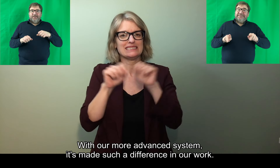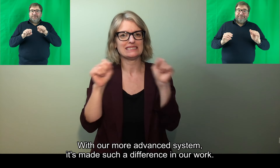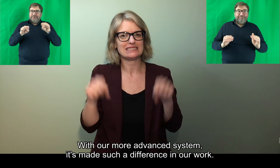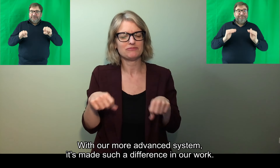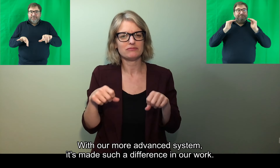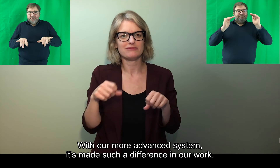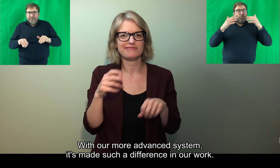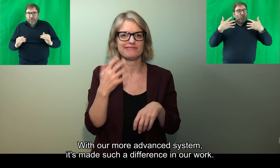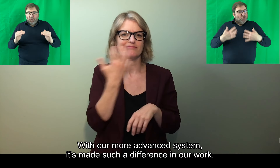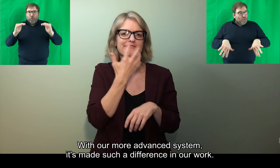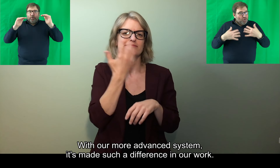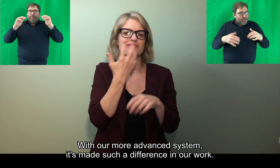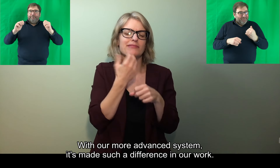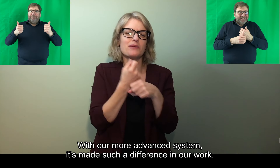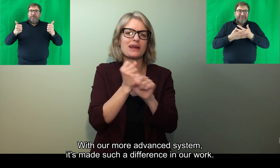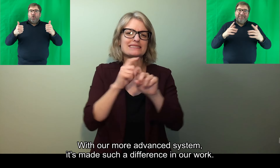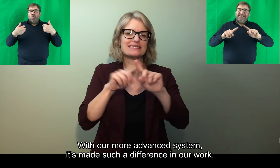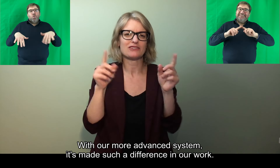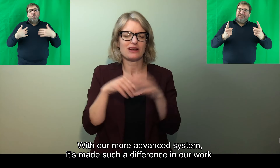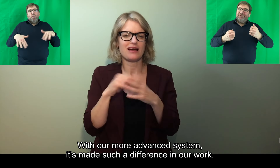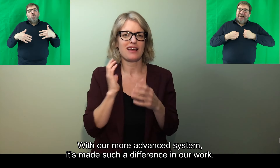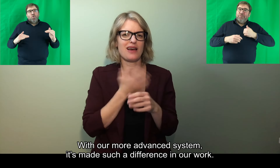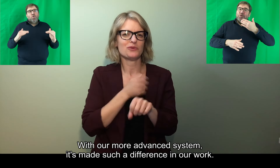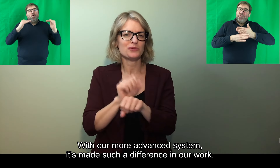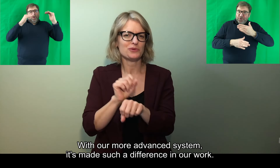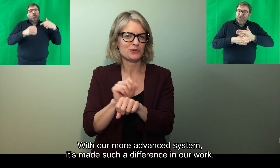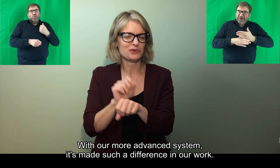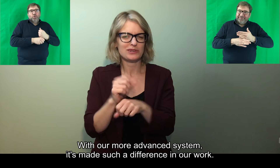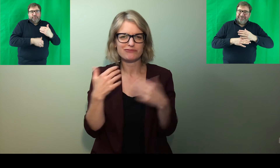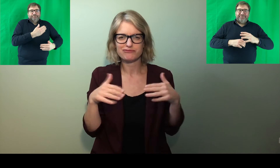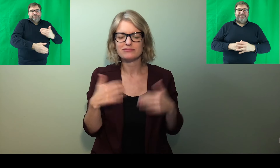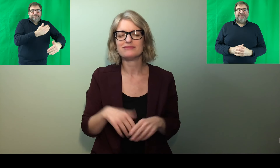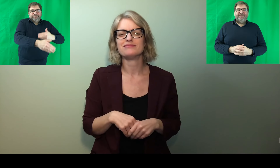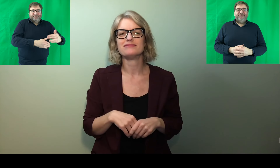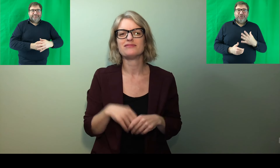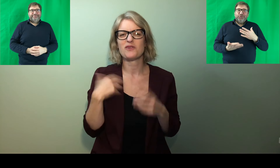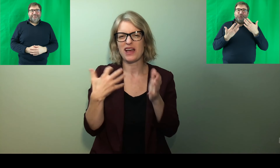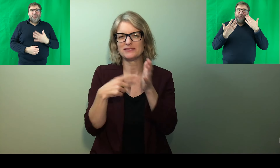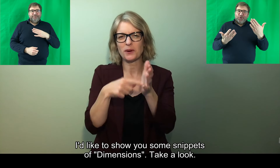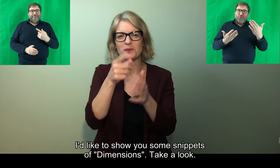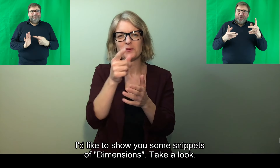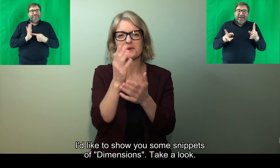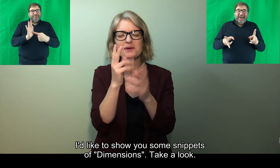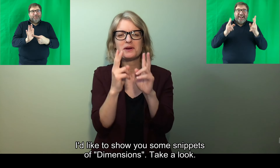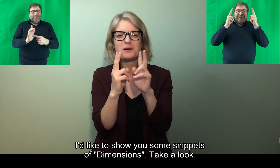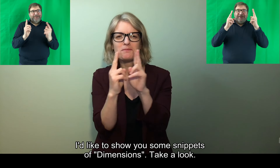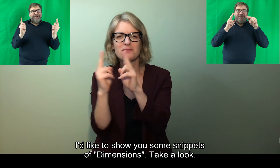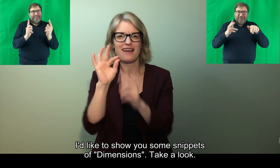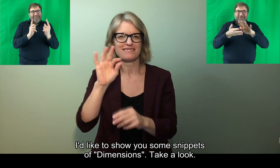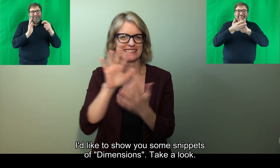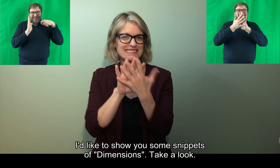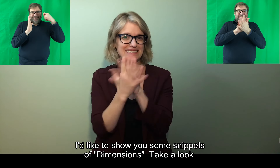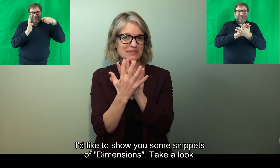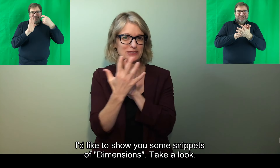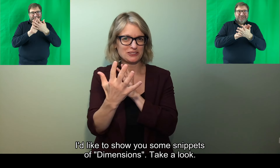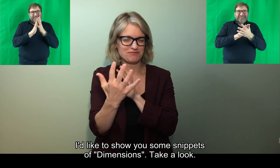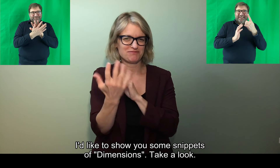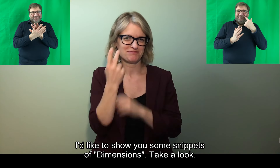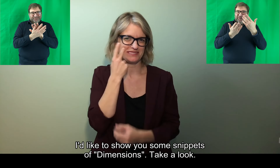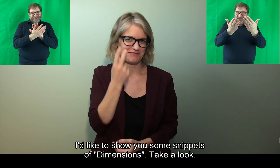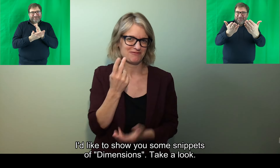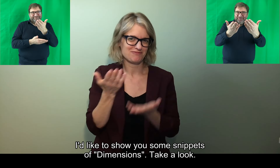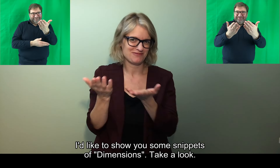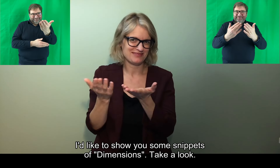With our more advanced system, it's made such a difference in our work. I'd like to show you some snippets of